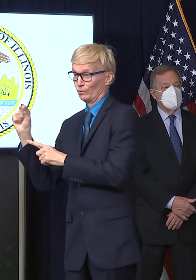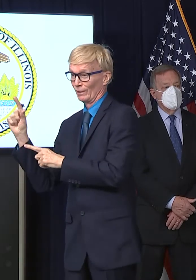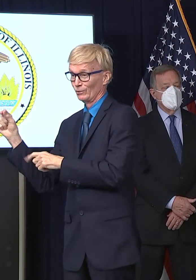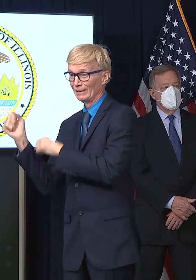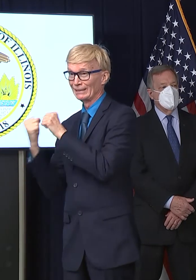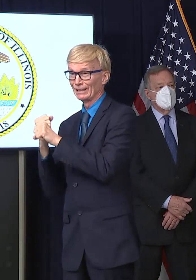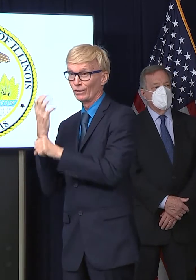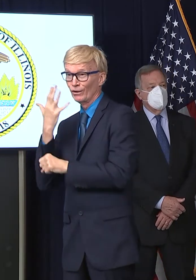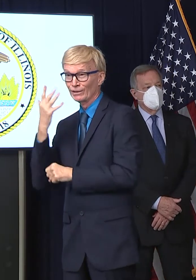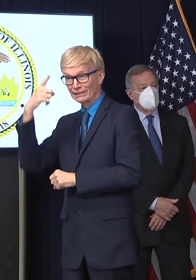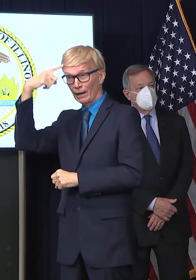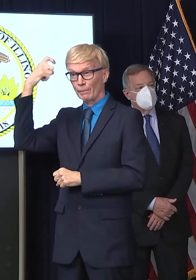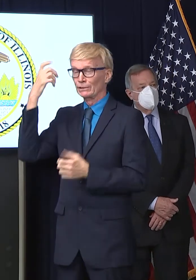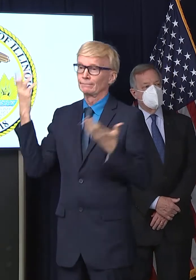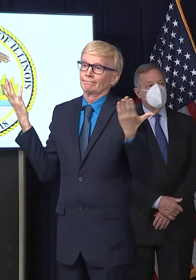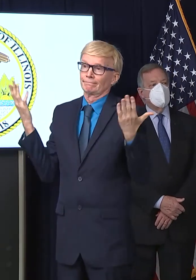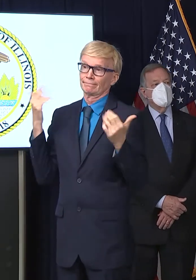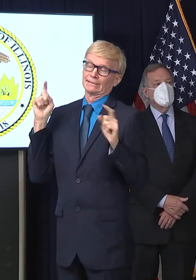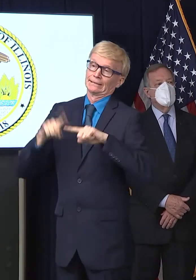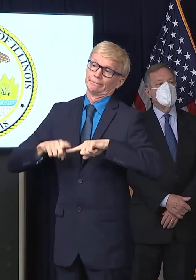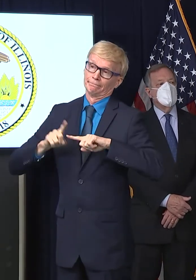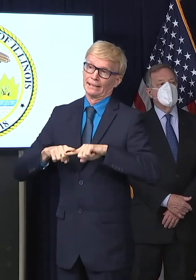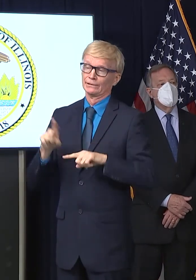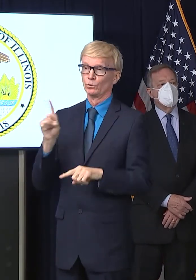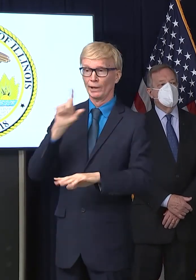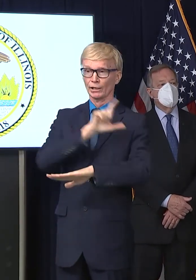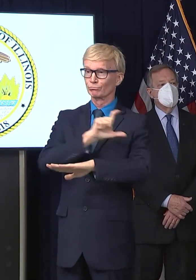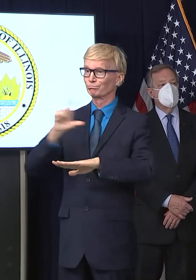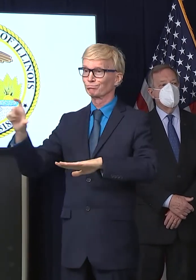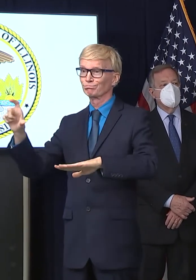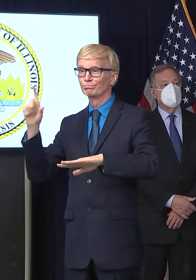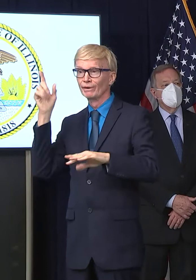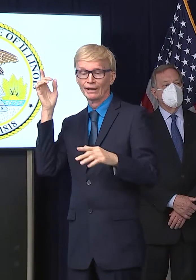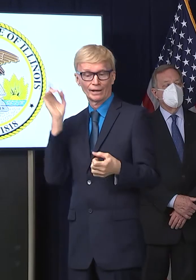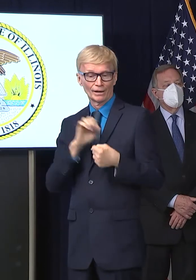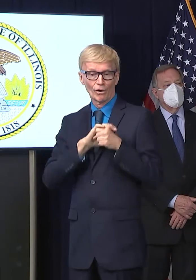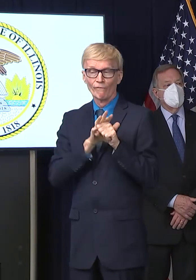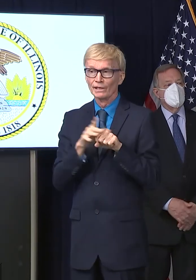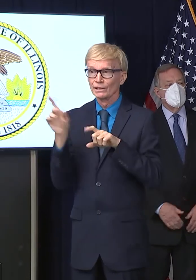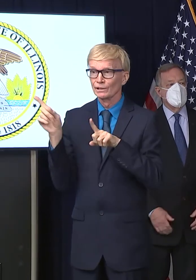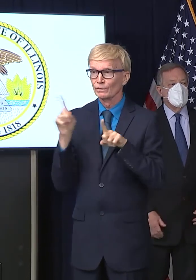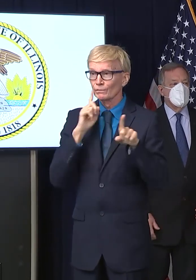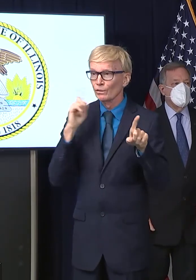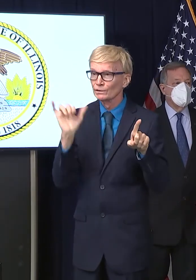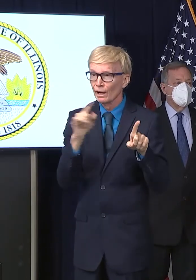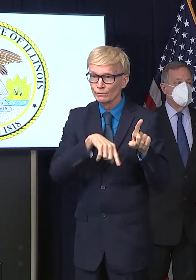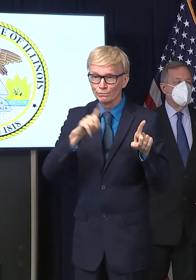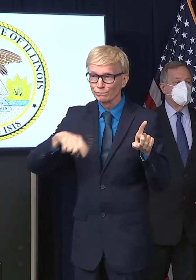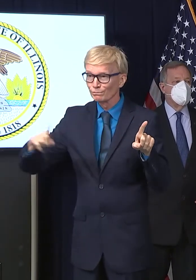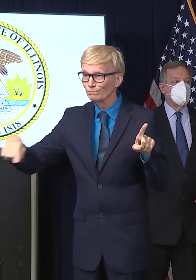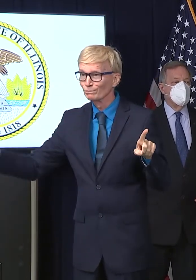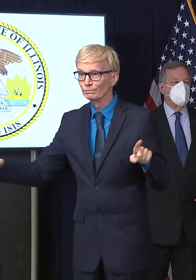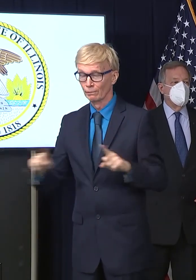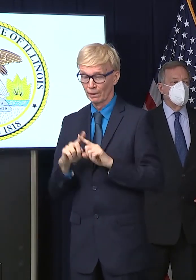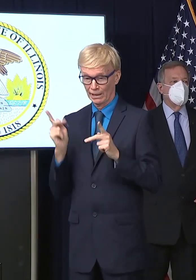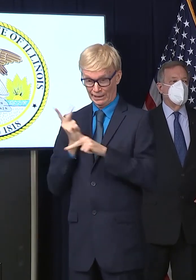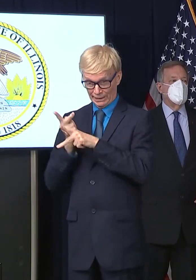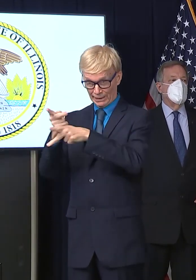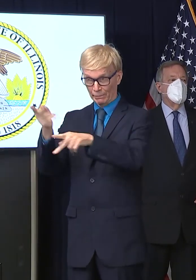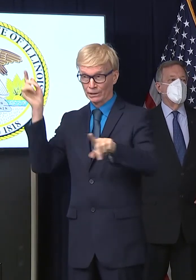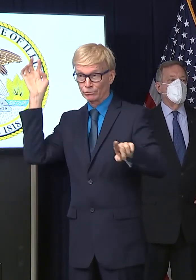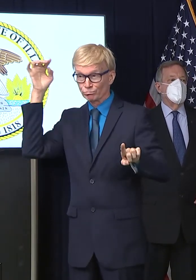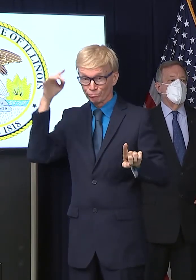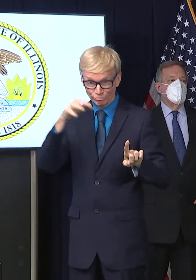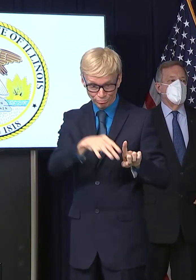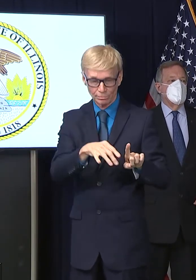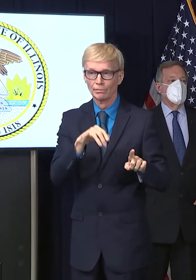dependent upon where we are in the arc of the virus. But obviously, we want to make sure that if we keep trending in the direction that we're trending,